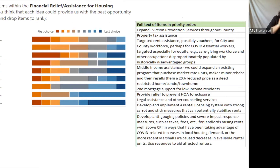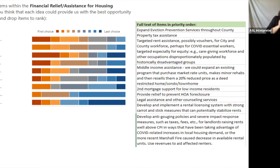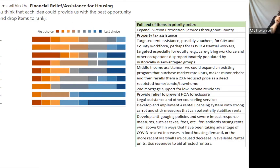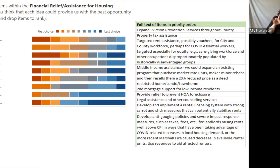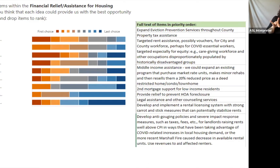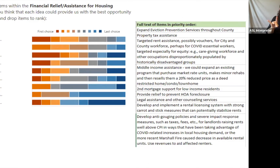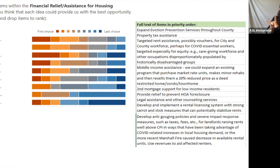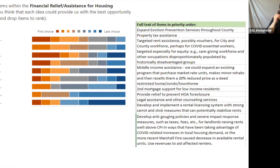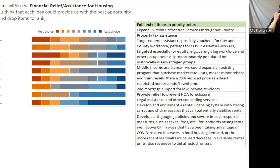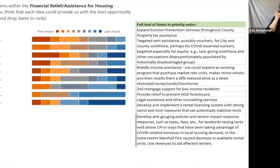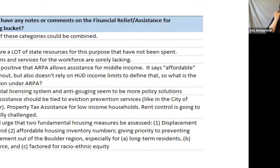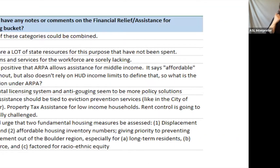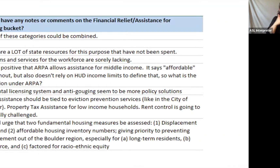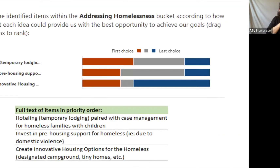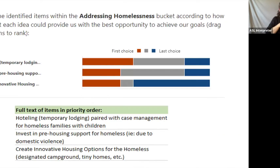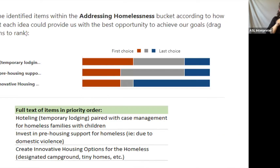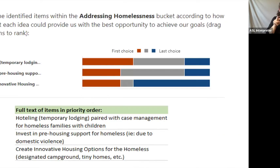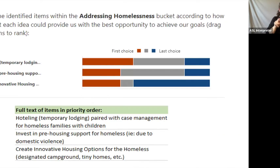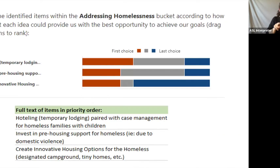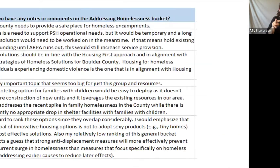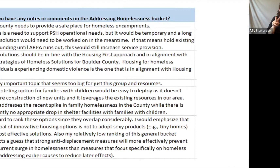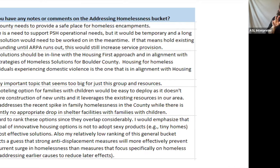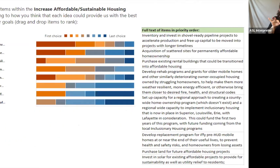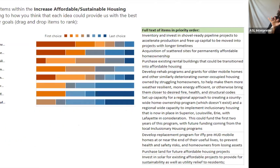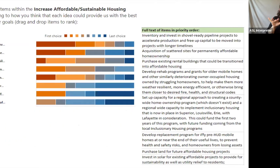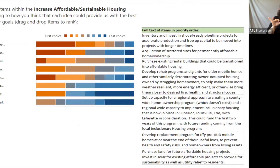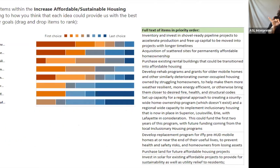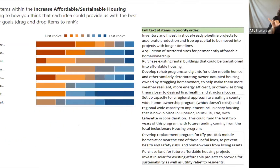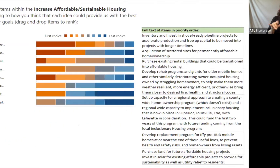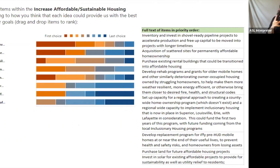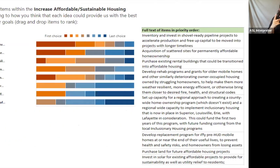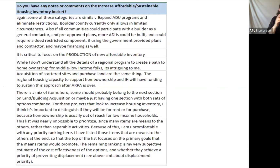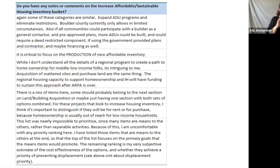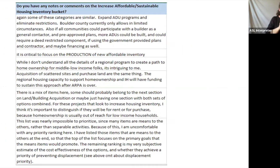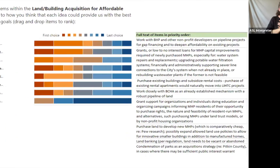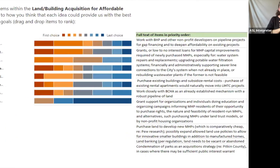we look at that one,